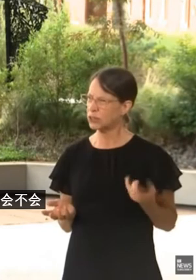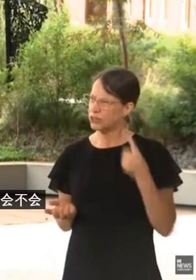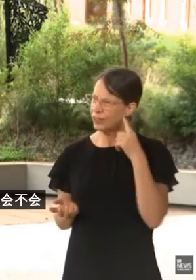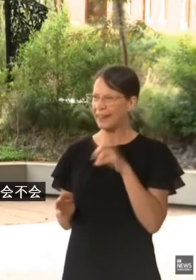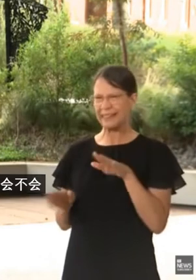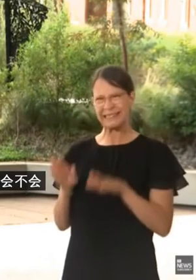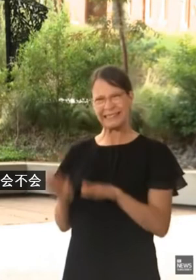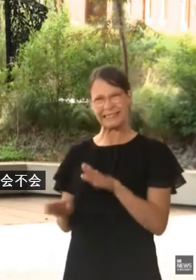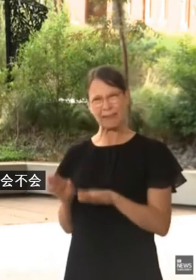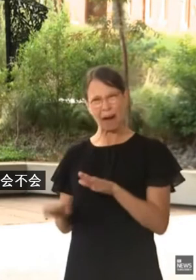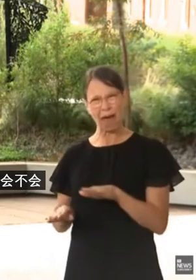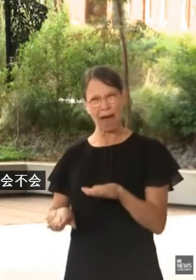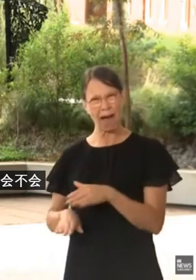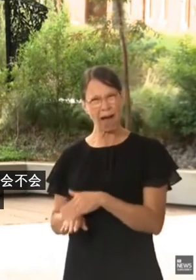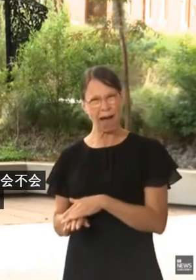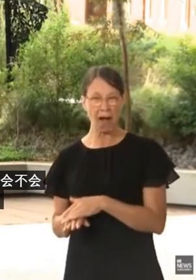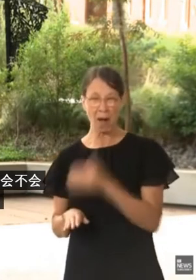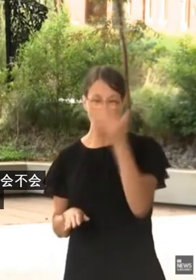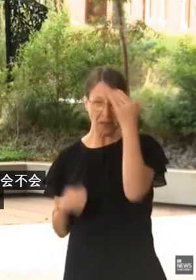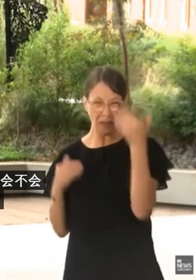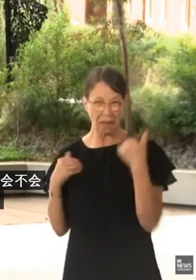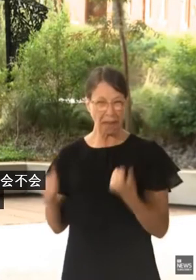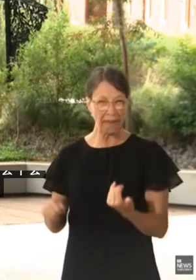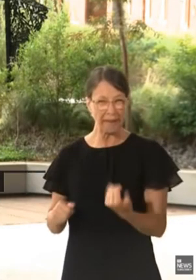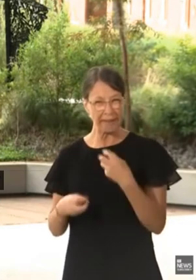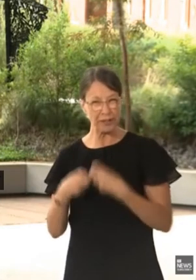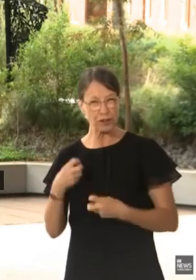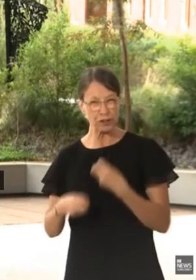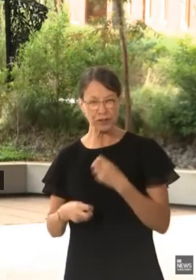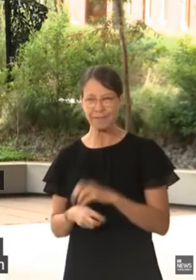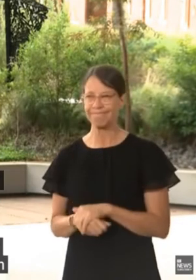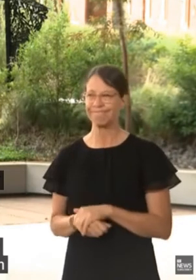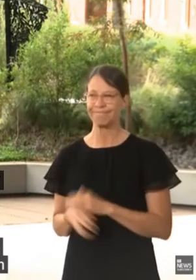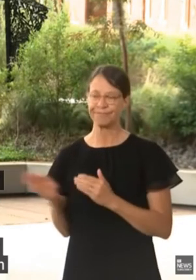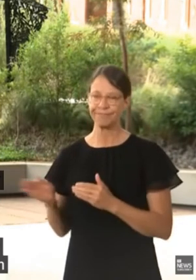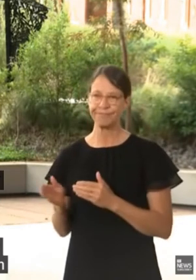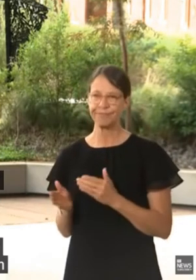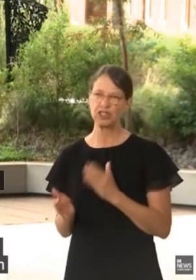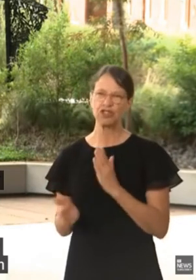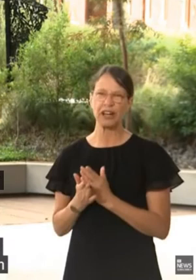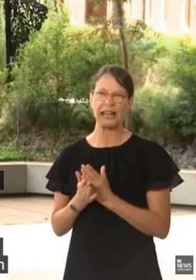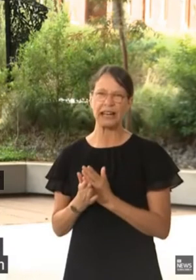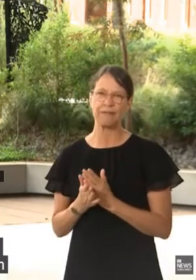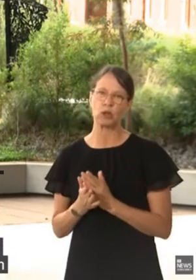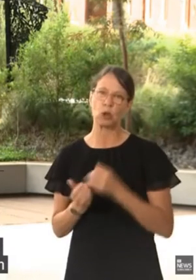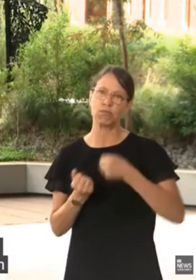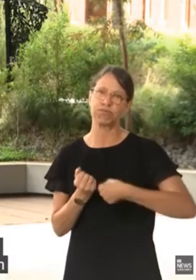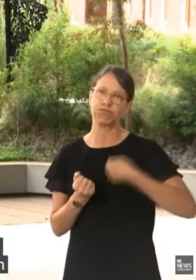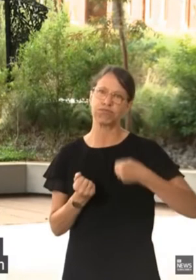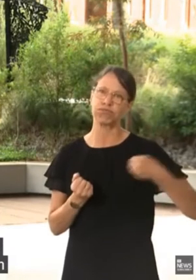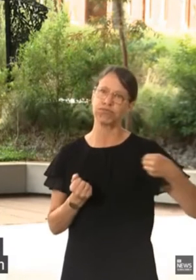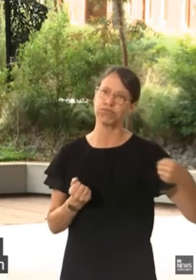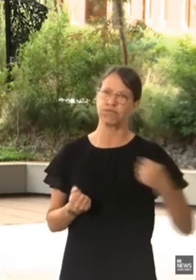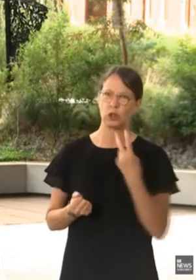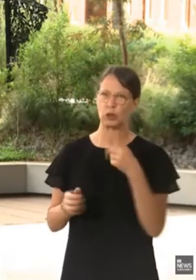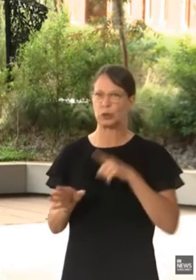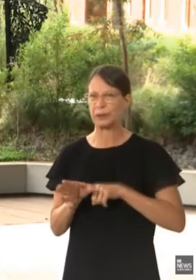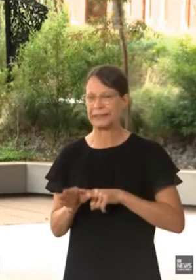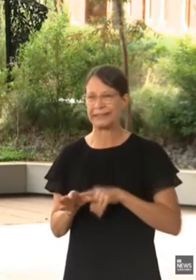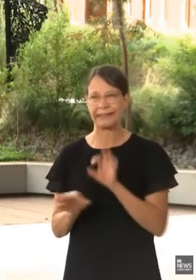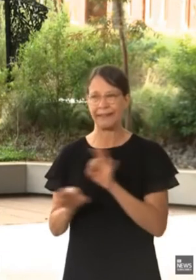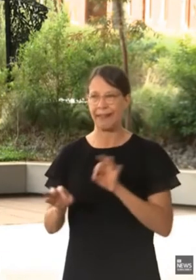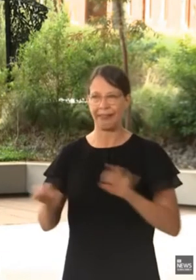Yeah. Well, I think in terms of the duration, there isn't really an equivalence. But we